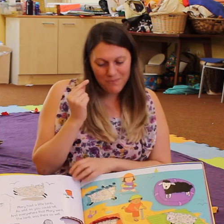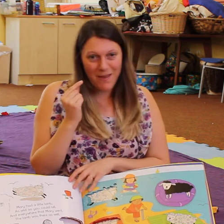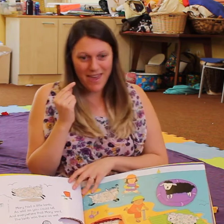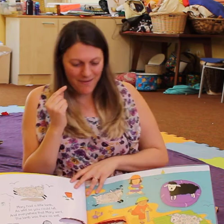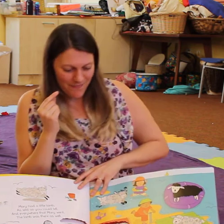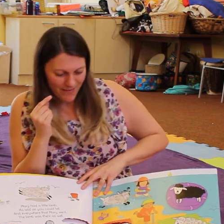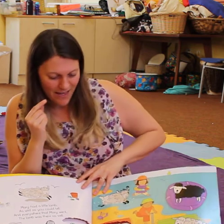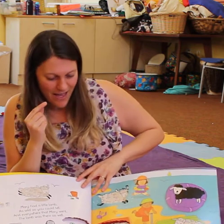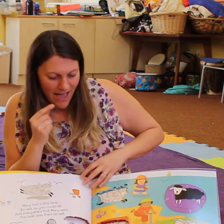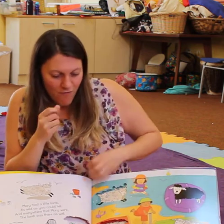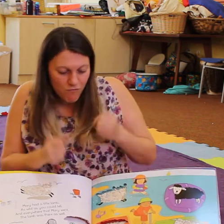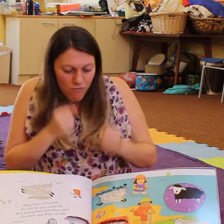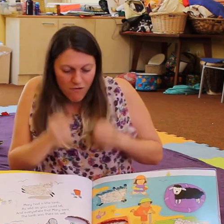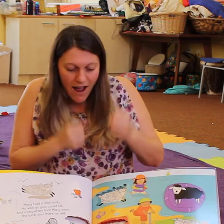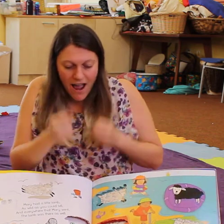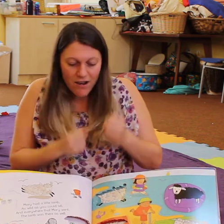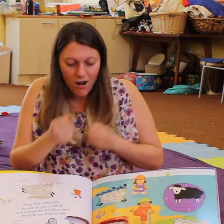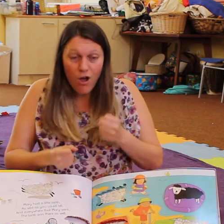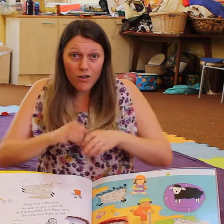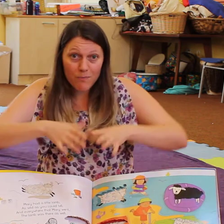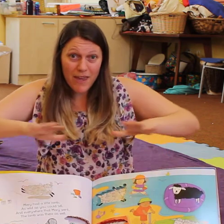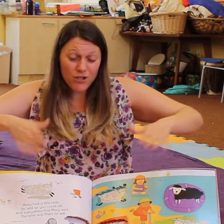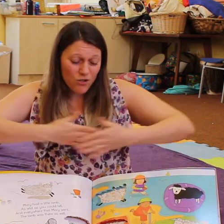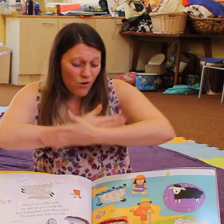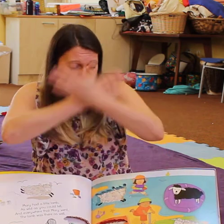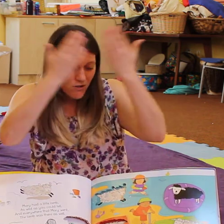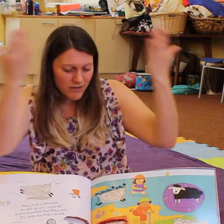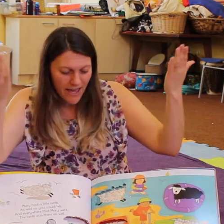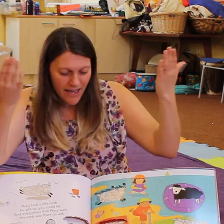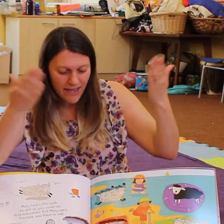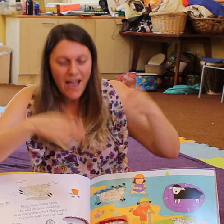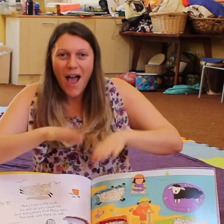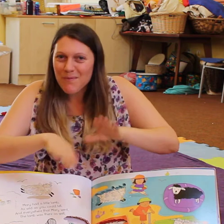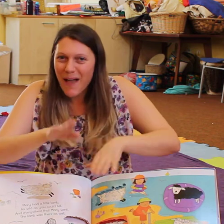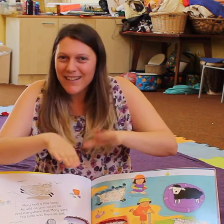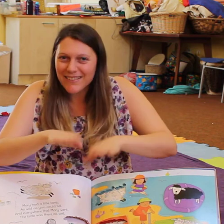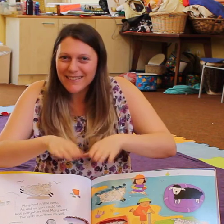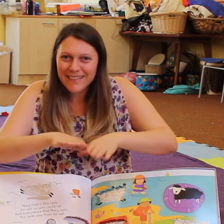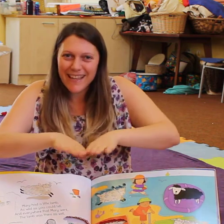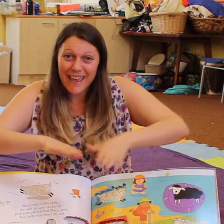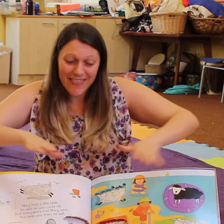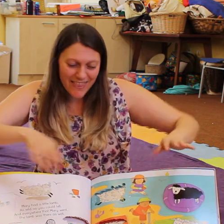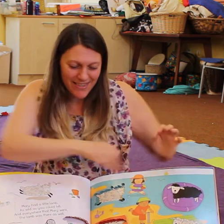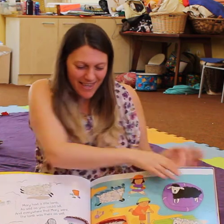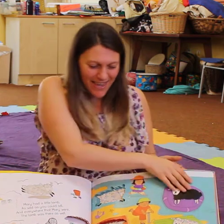be. It ran along the beach all day and paddled in the sea.